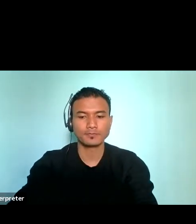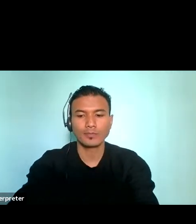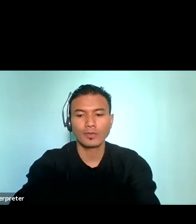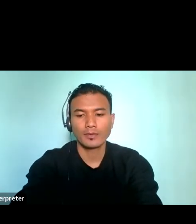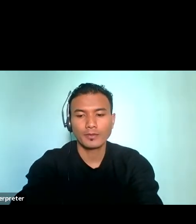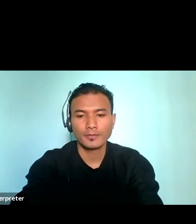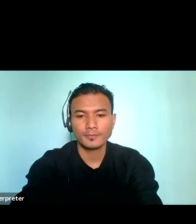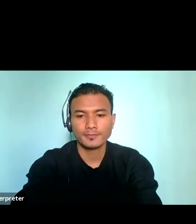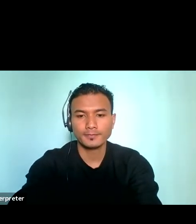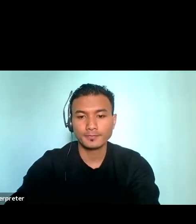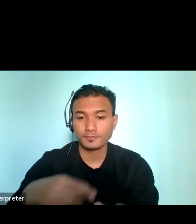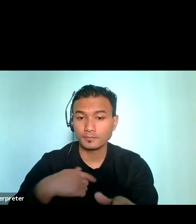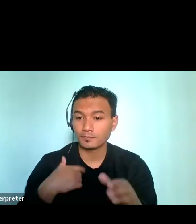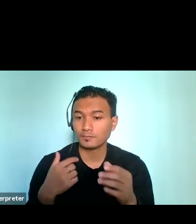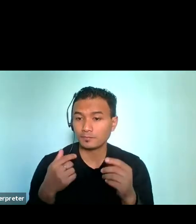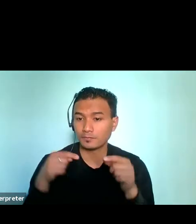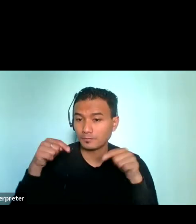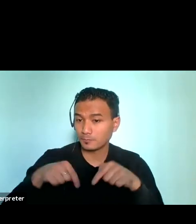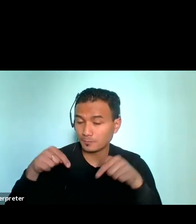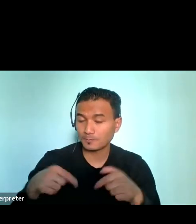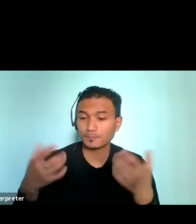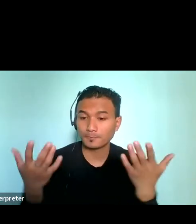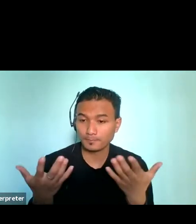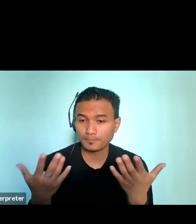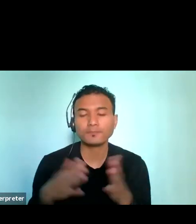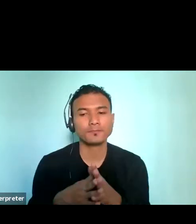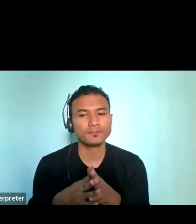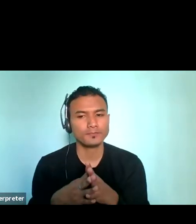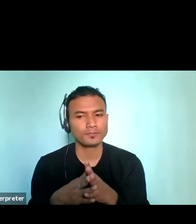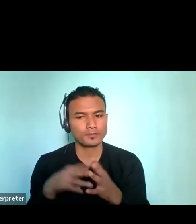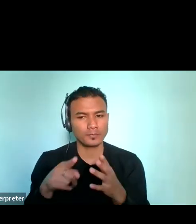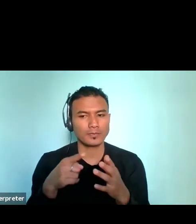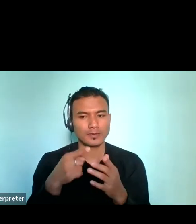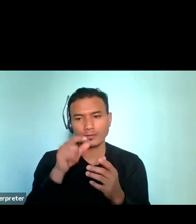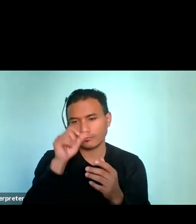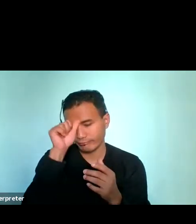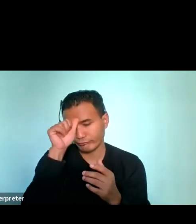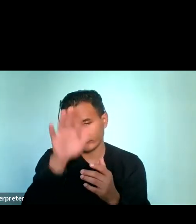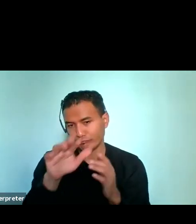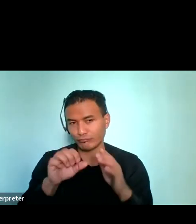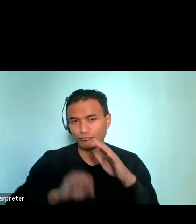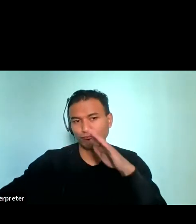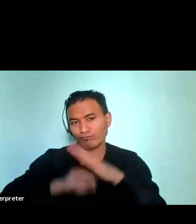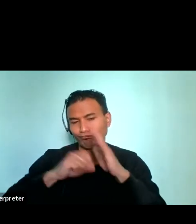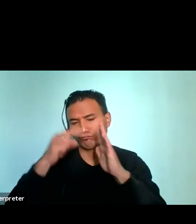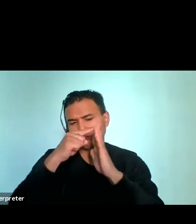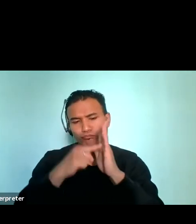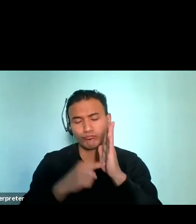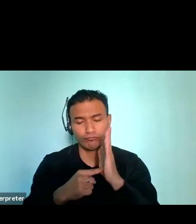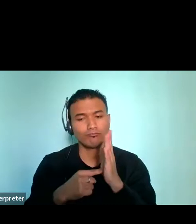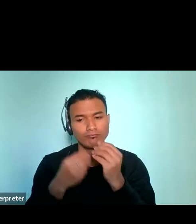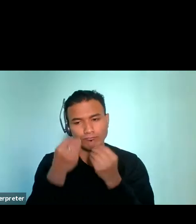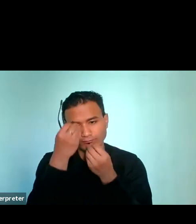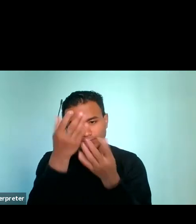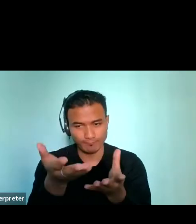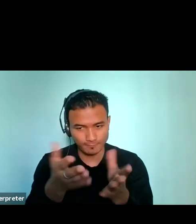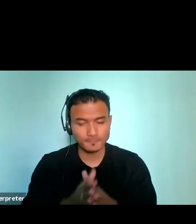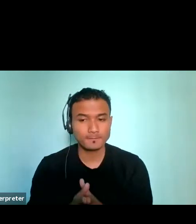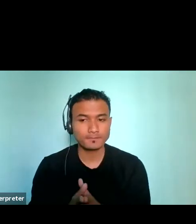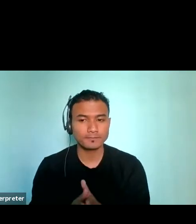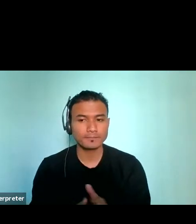like to today deliver two key messages to you, dear colleagues.